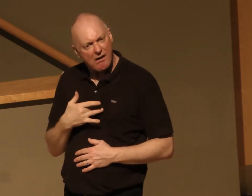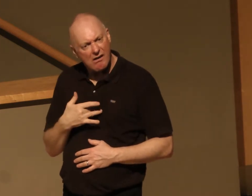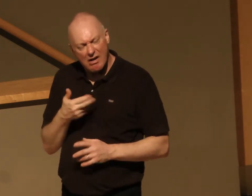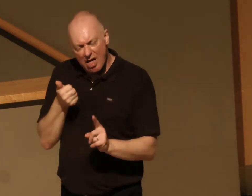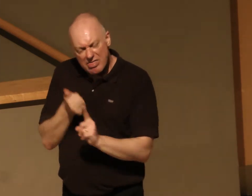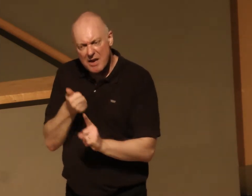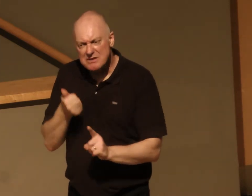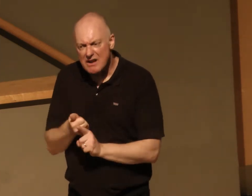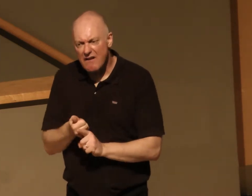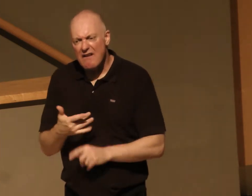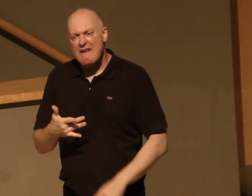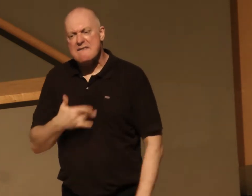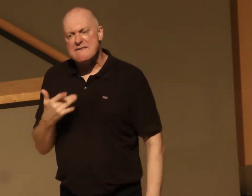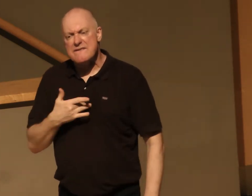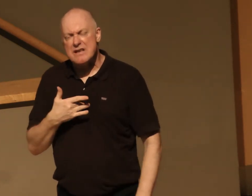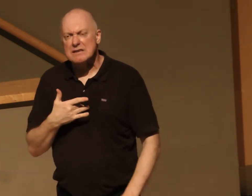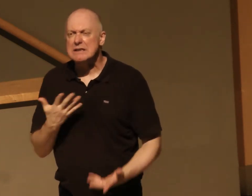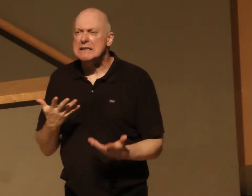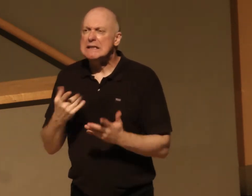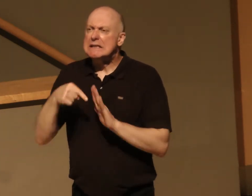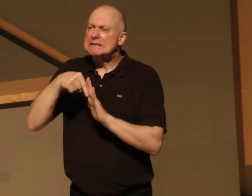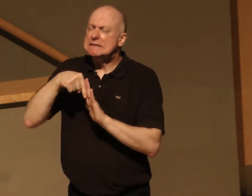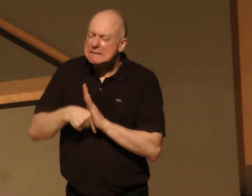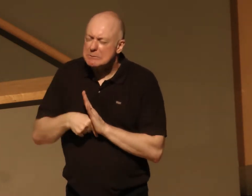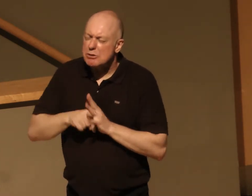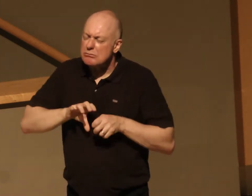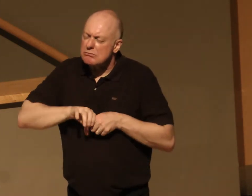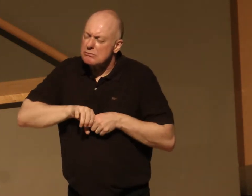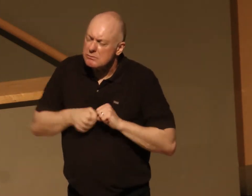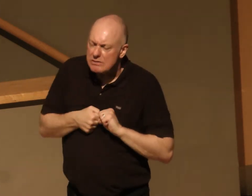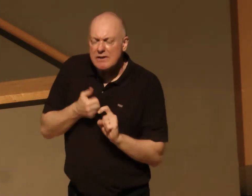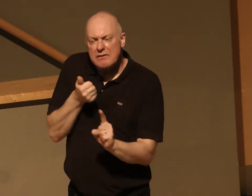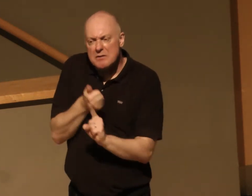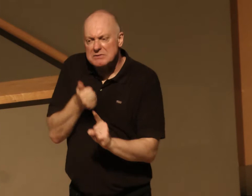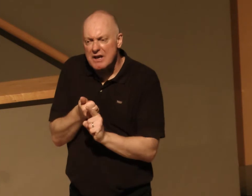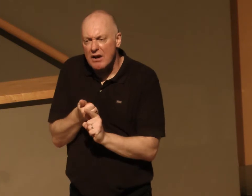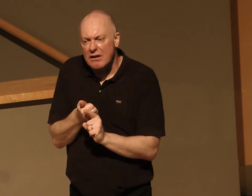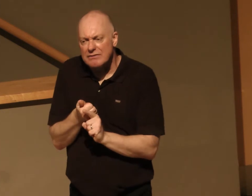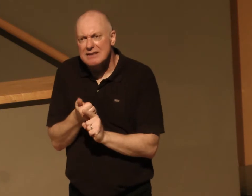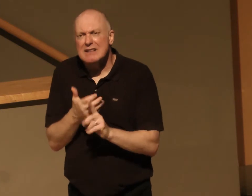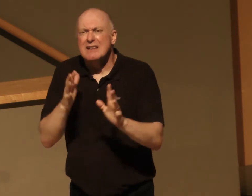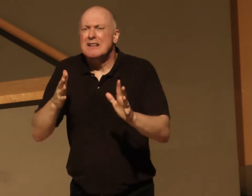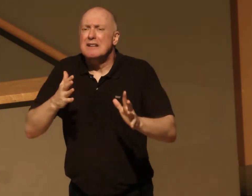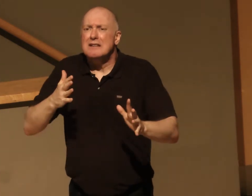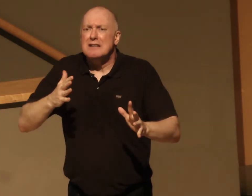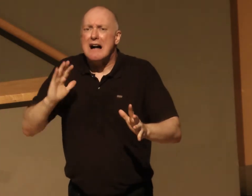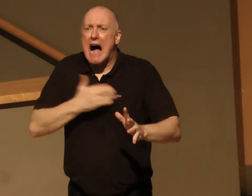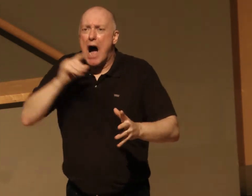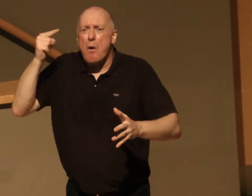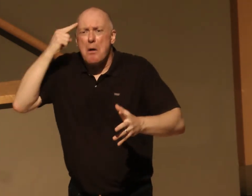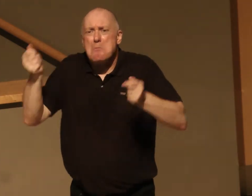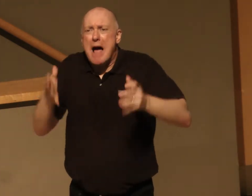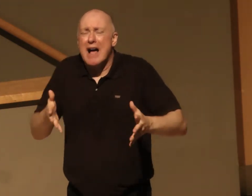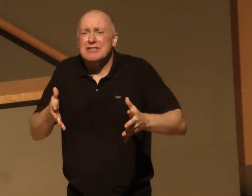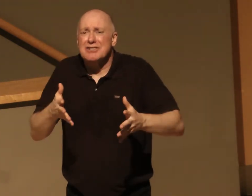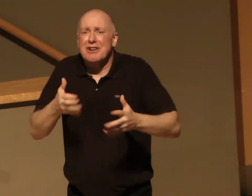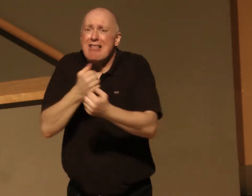an intense sense of grief. This Jesus, their master, whom they loved and whom they followed for the past